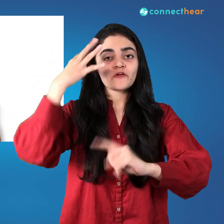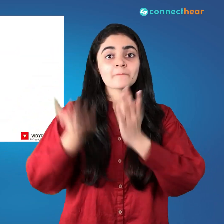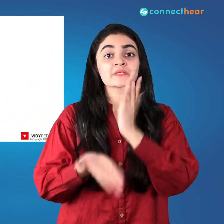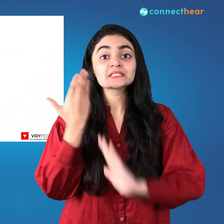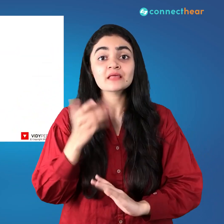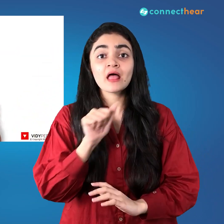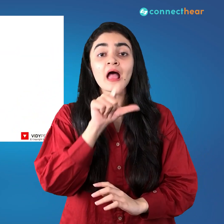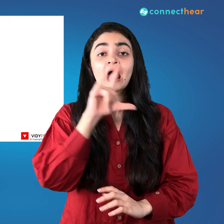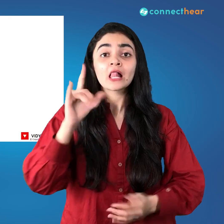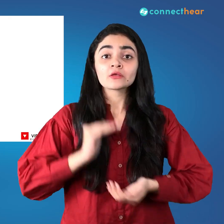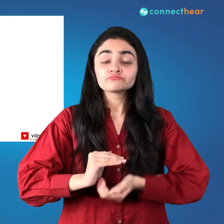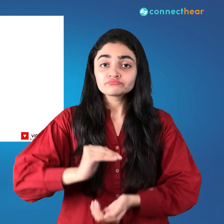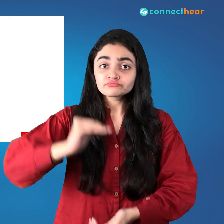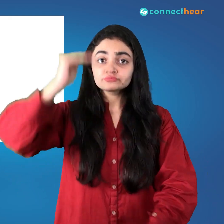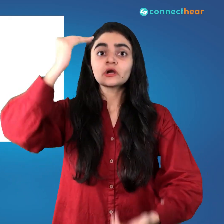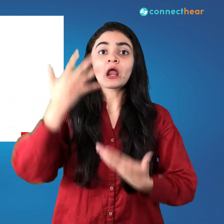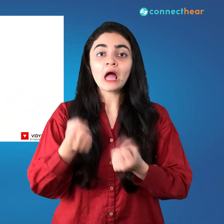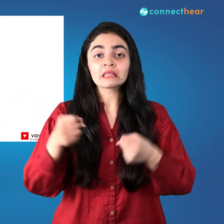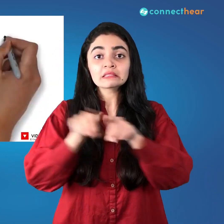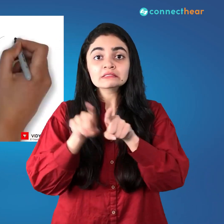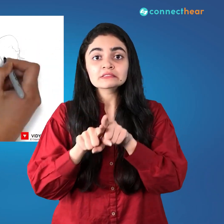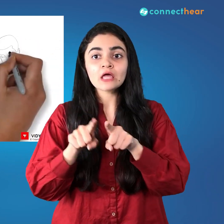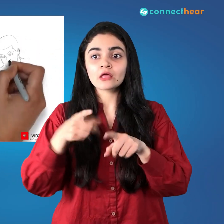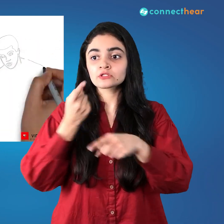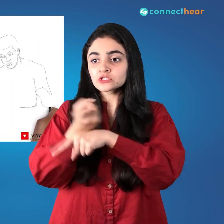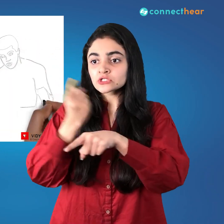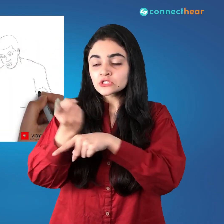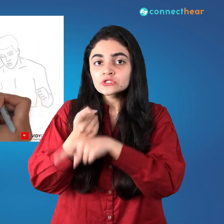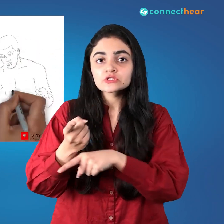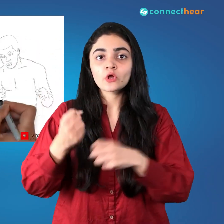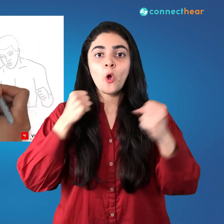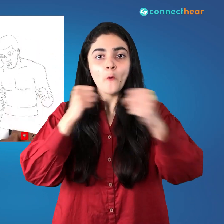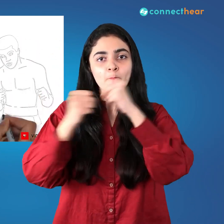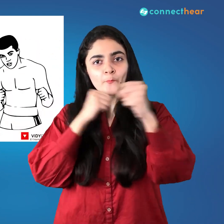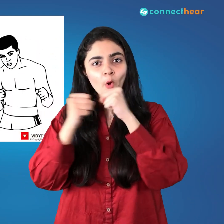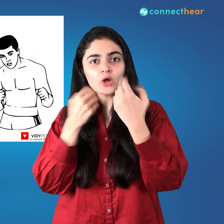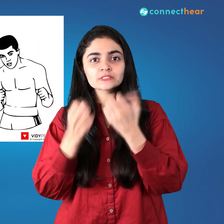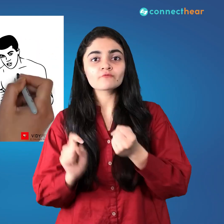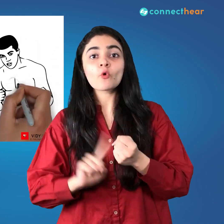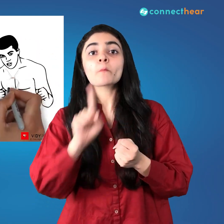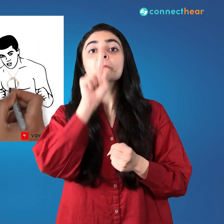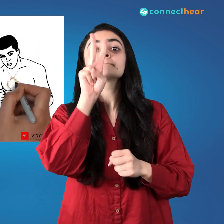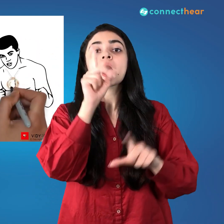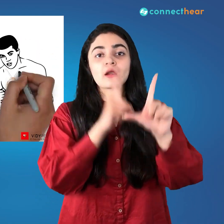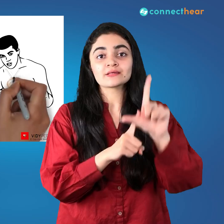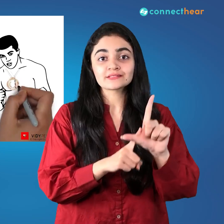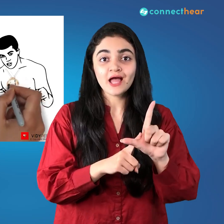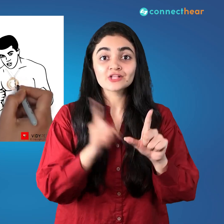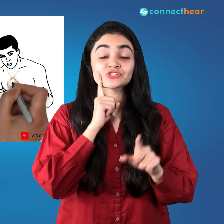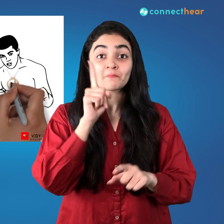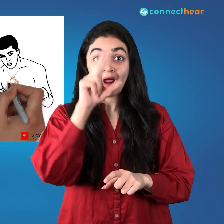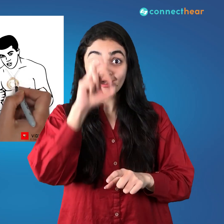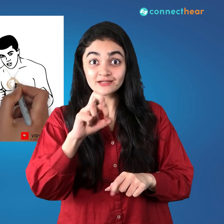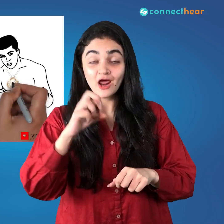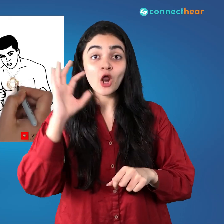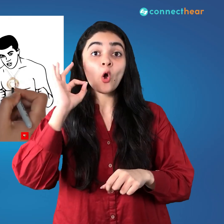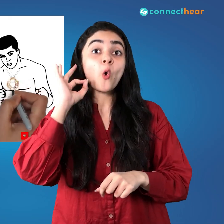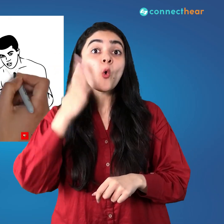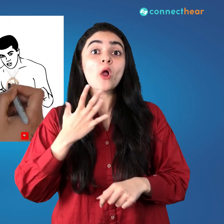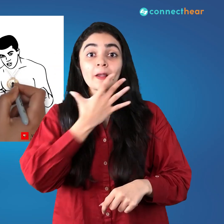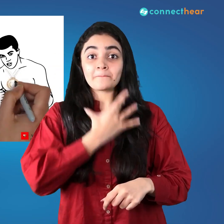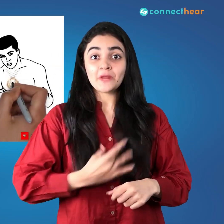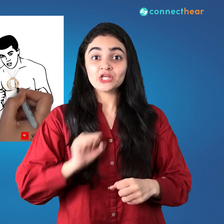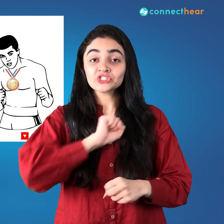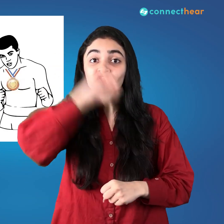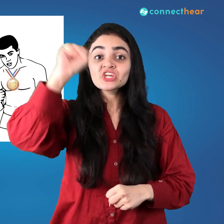Ali was born and raised in Louisville, Kentucky, and began training as an amateur boxer at age 12. At 18, he won a gold medal in the